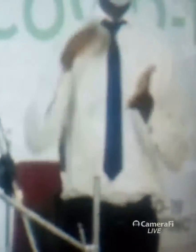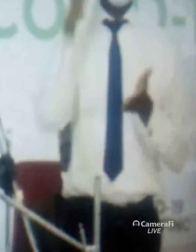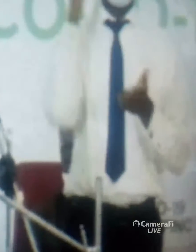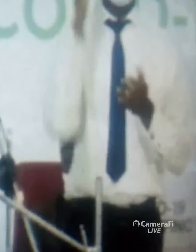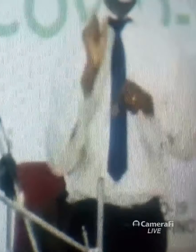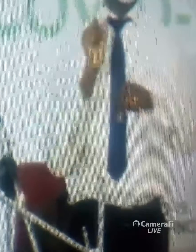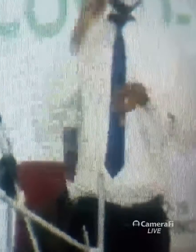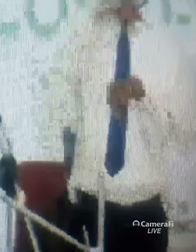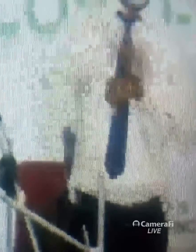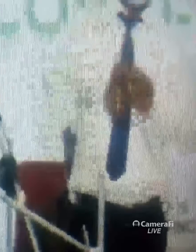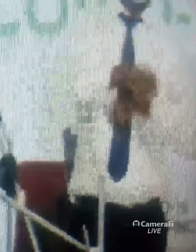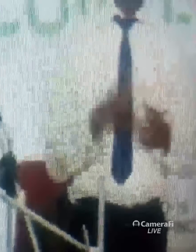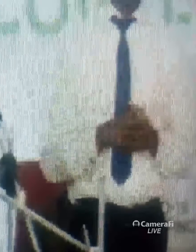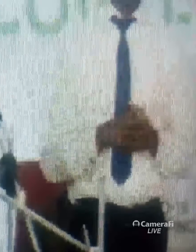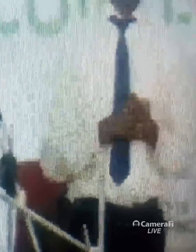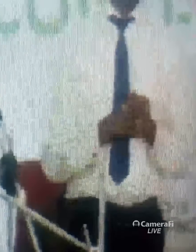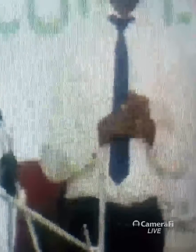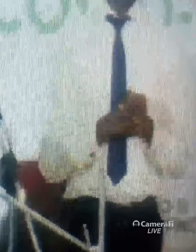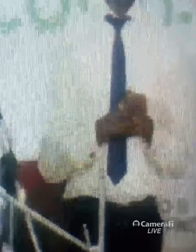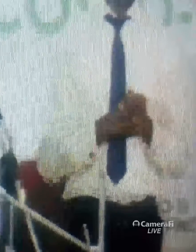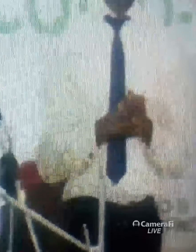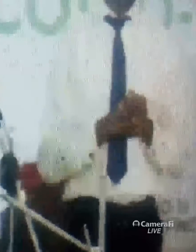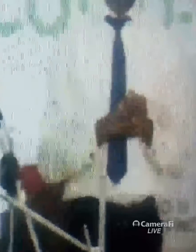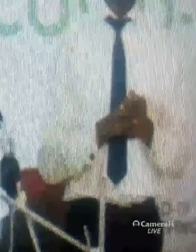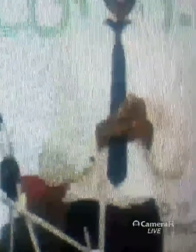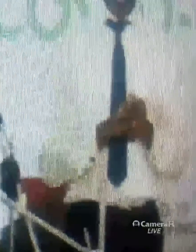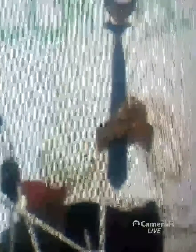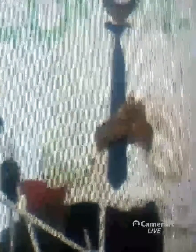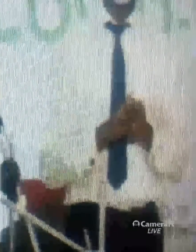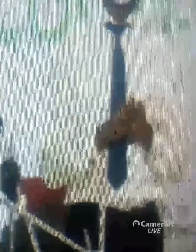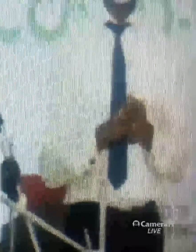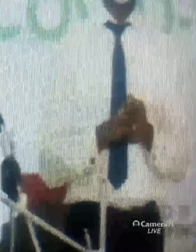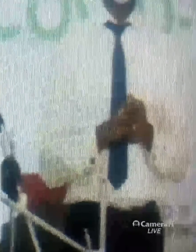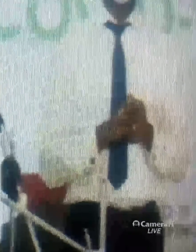have just because they don't have a full